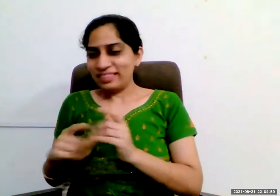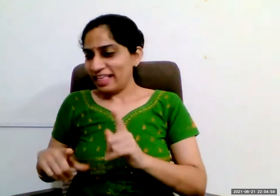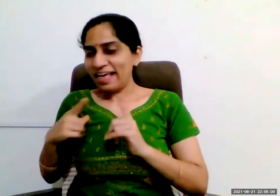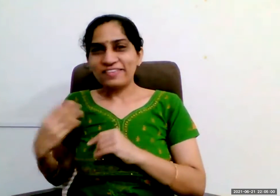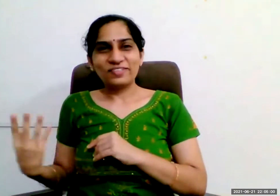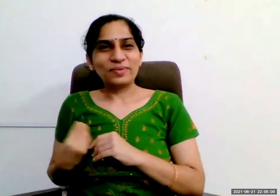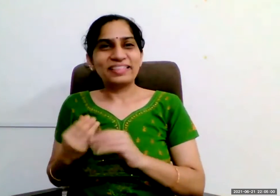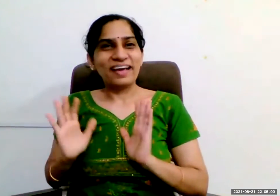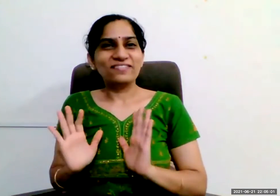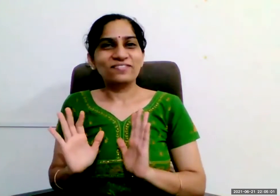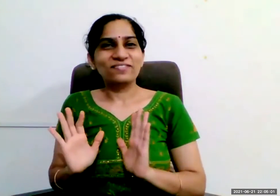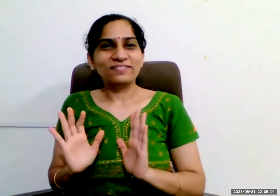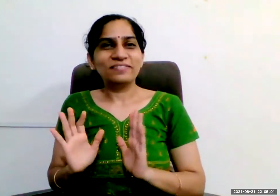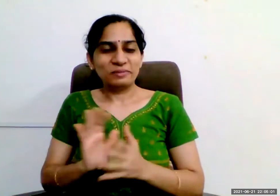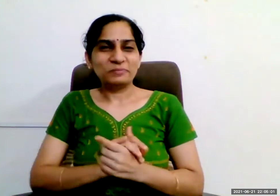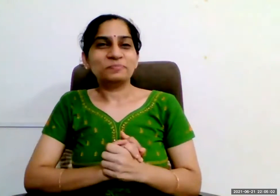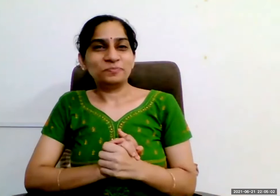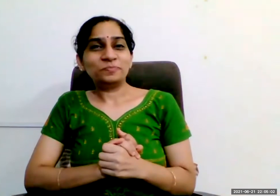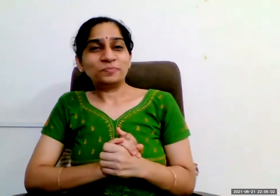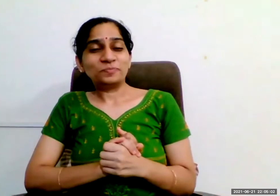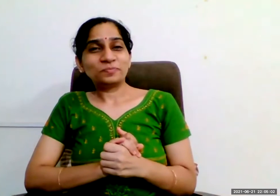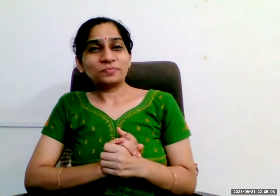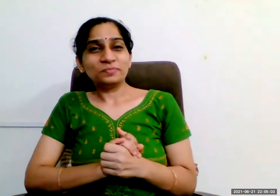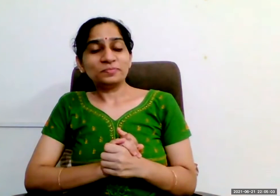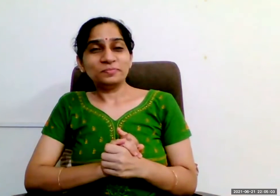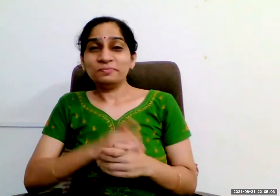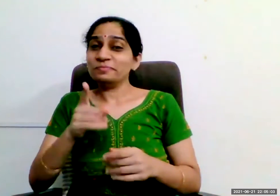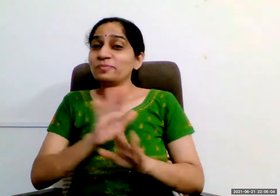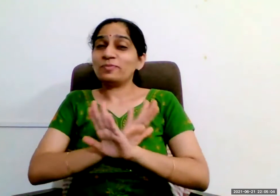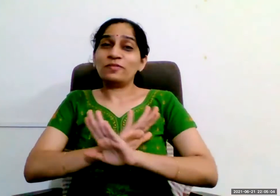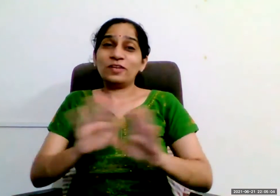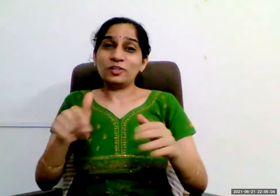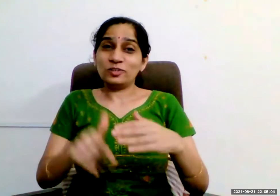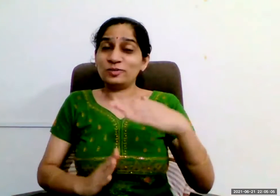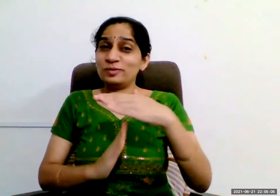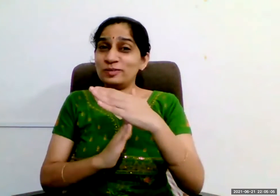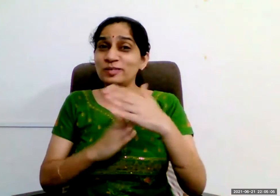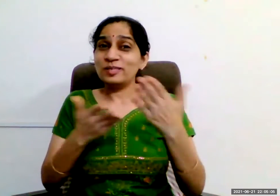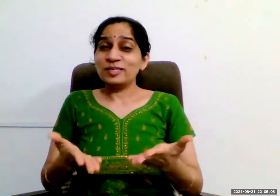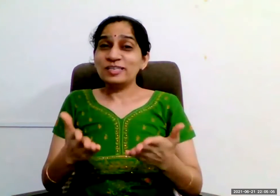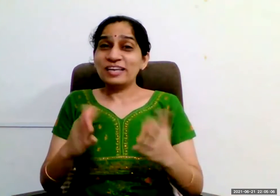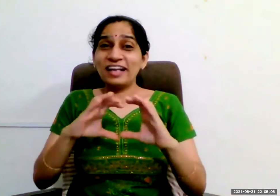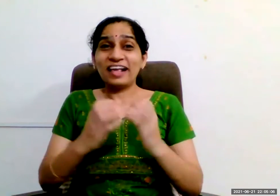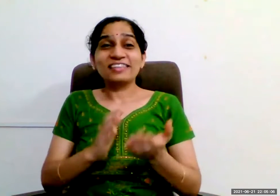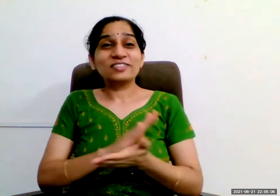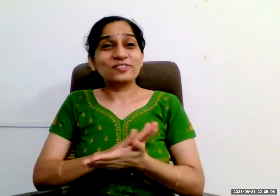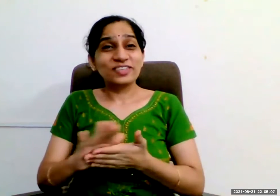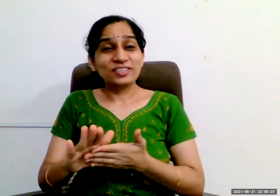So that's the end of our session, day 6, and also the end of our journey